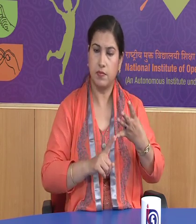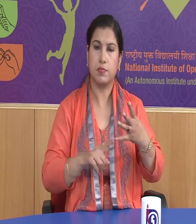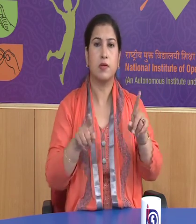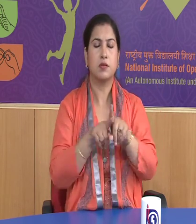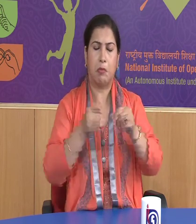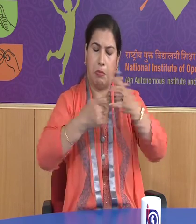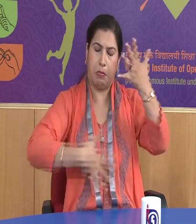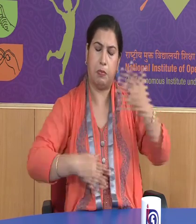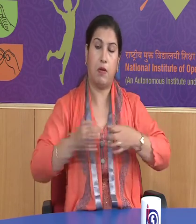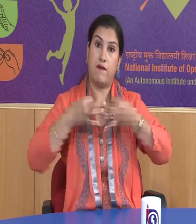etc.